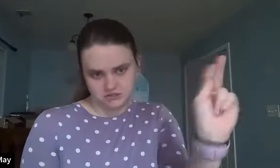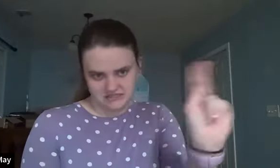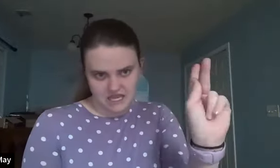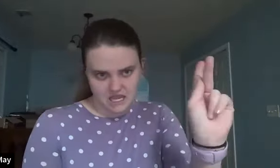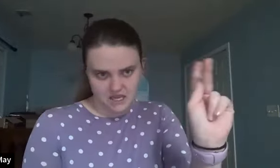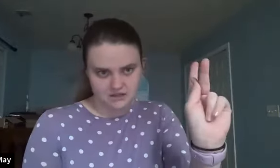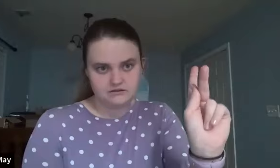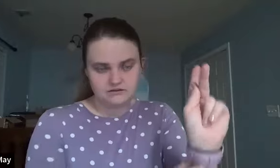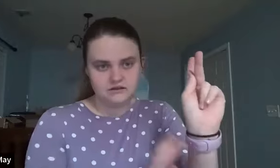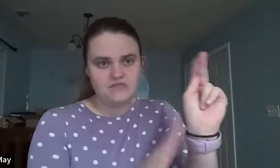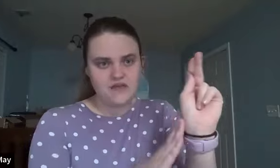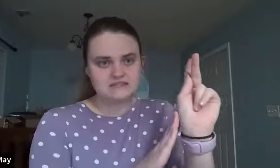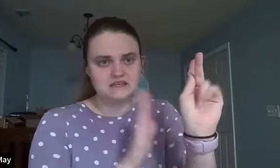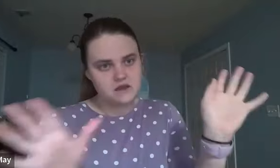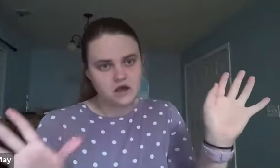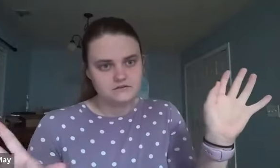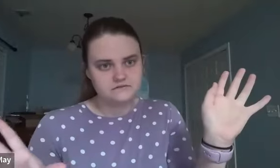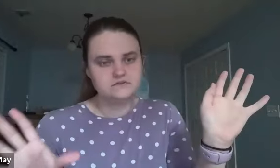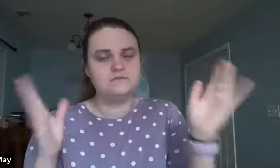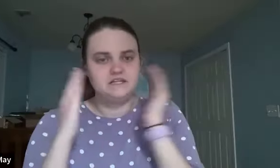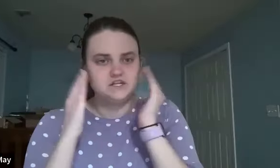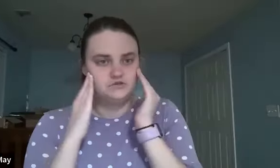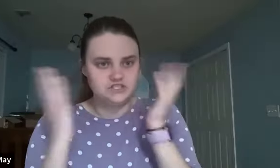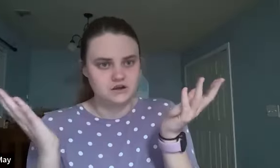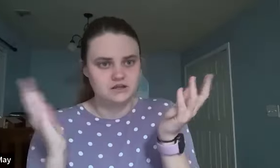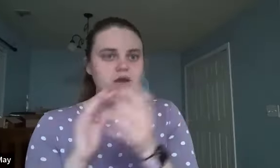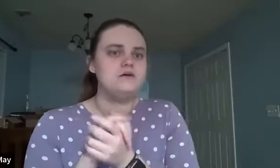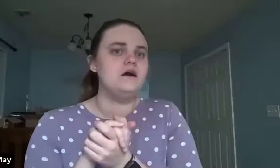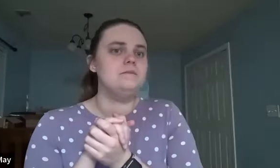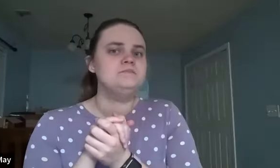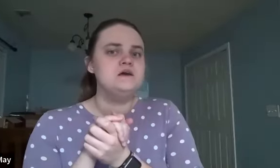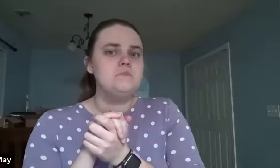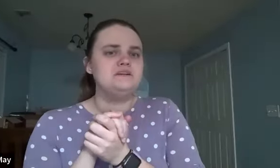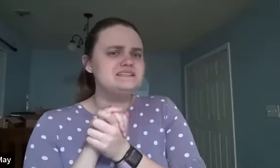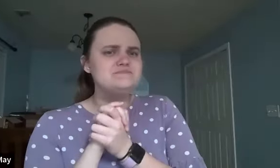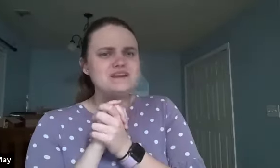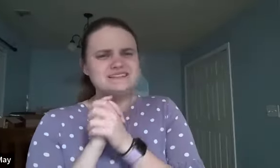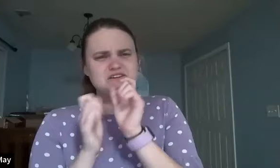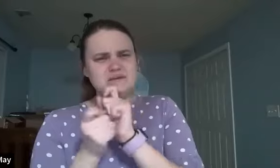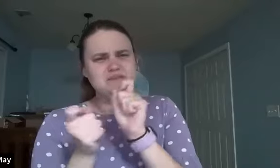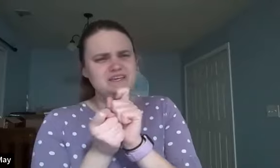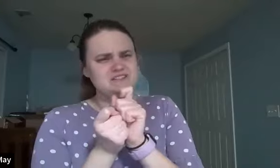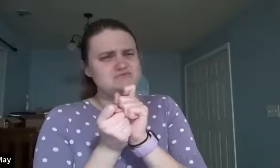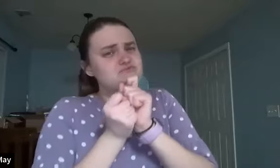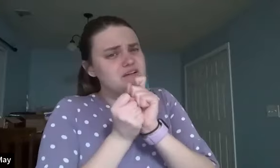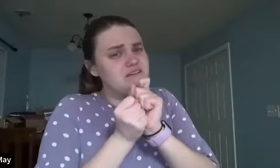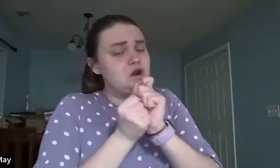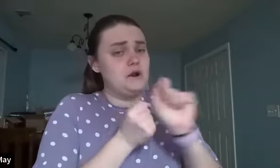say K, and that's like enough for me to know who she's talking about. But it doesn't necessarily mean like it's really her